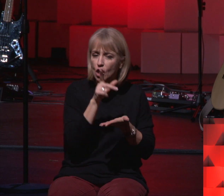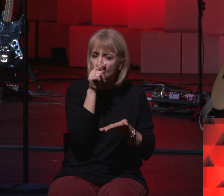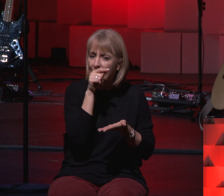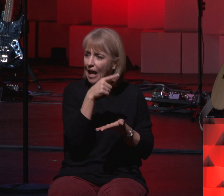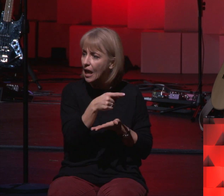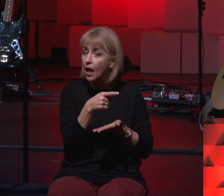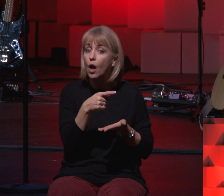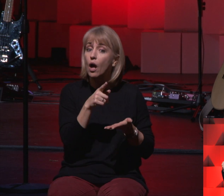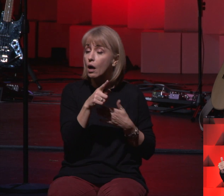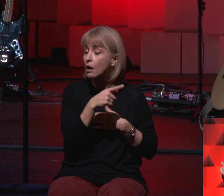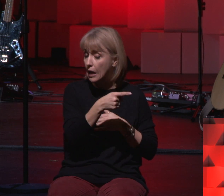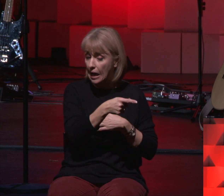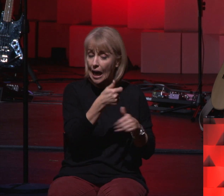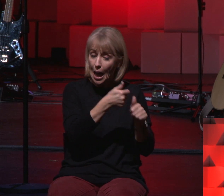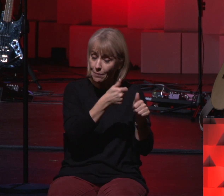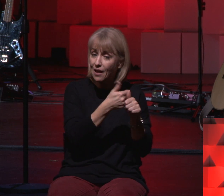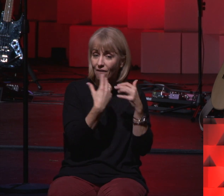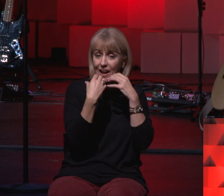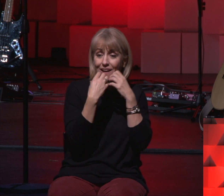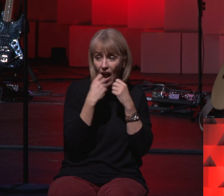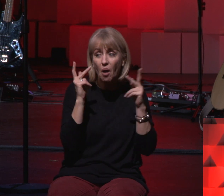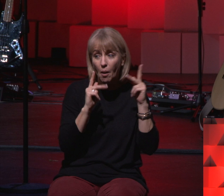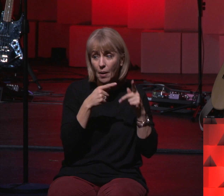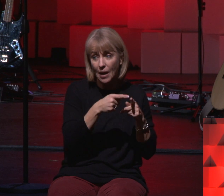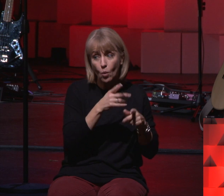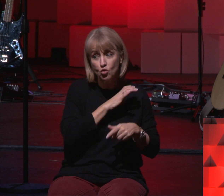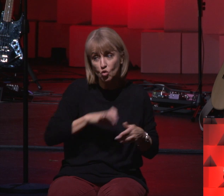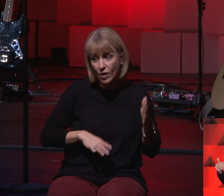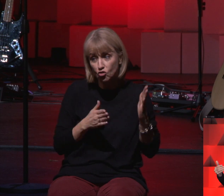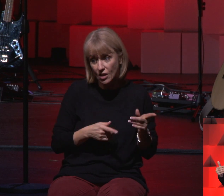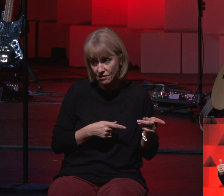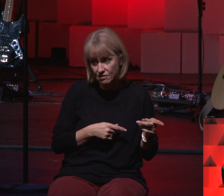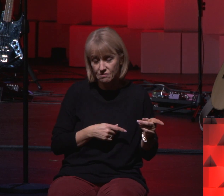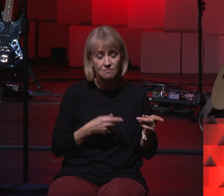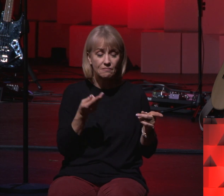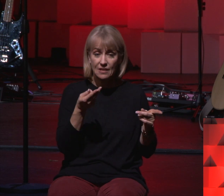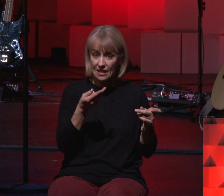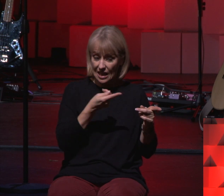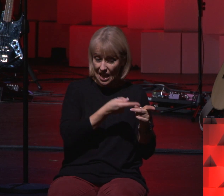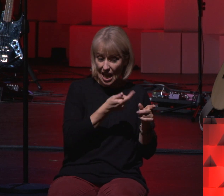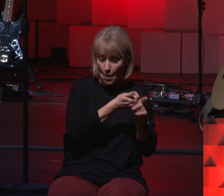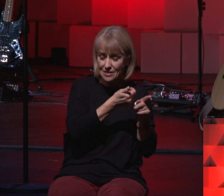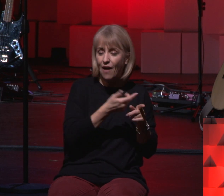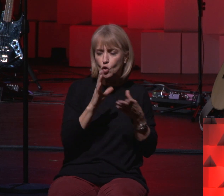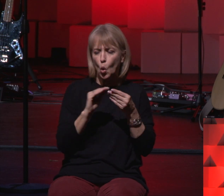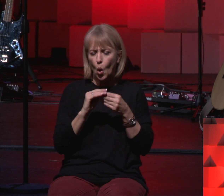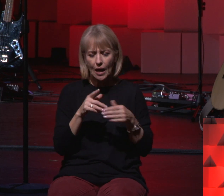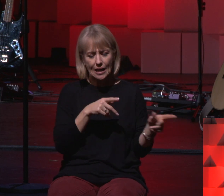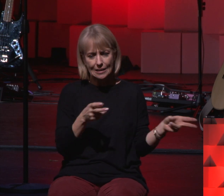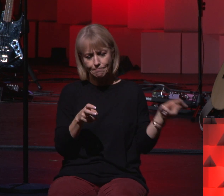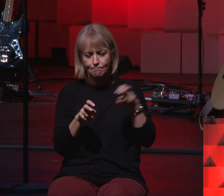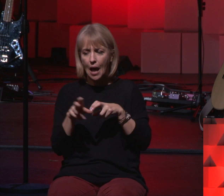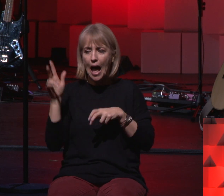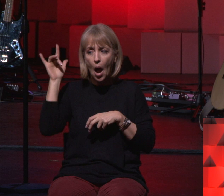but he also was a man with had care and a follower of Jesus. Stories told about him on an airplane, and he got on the plane, and there was this baby